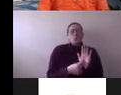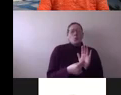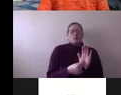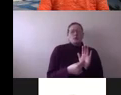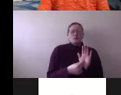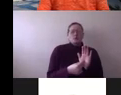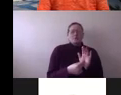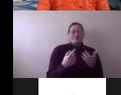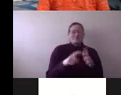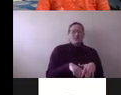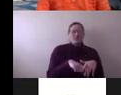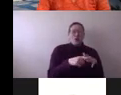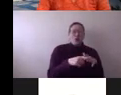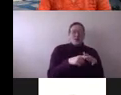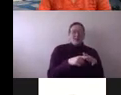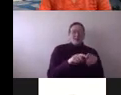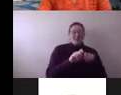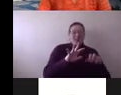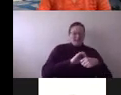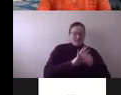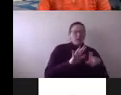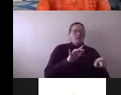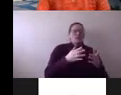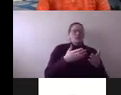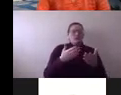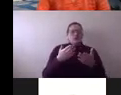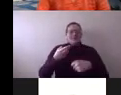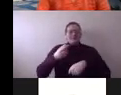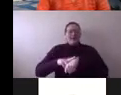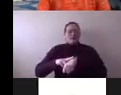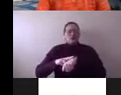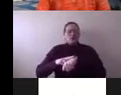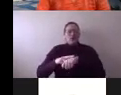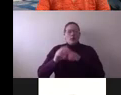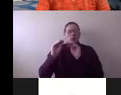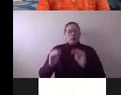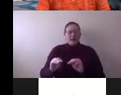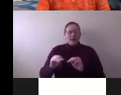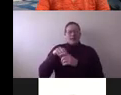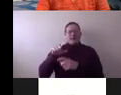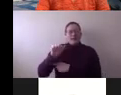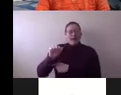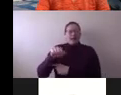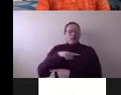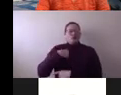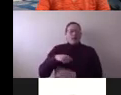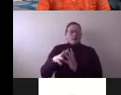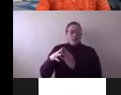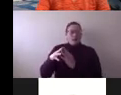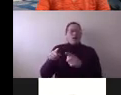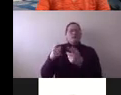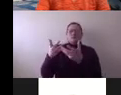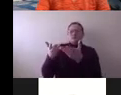of the pandemic, I was asked by the Chinese American National Museum in Los Angeles to give a talk on Chinese American